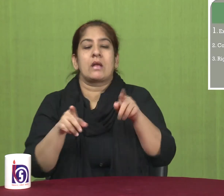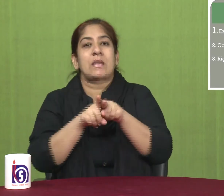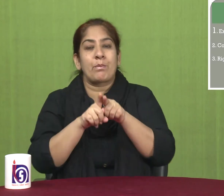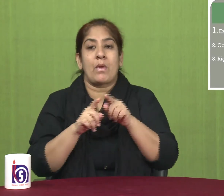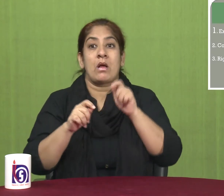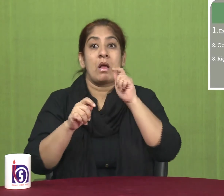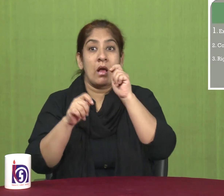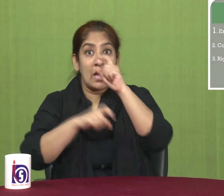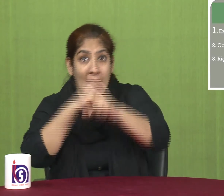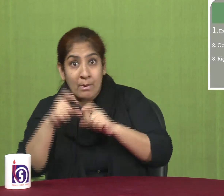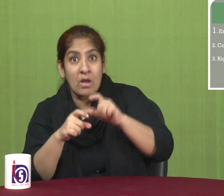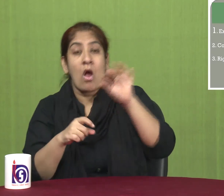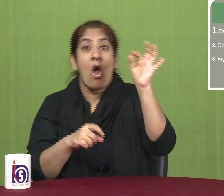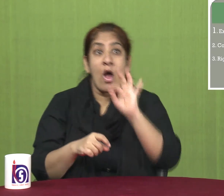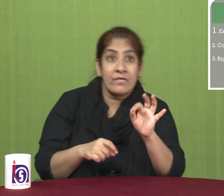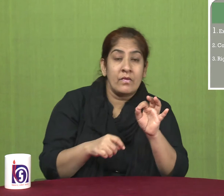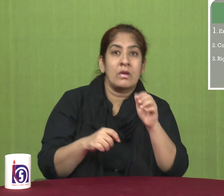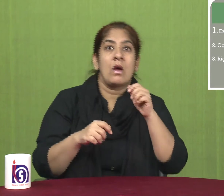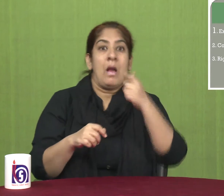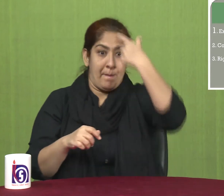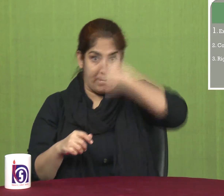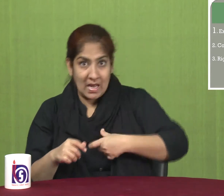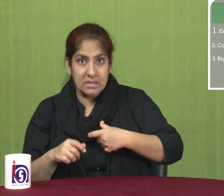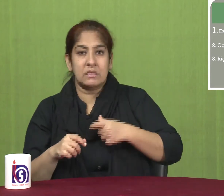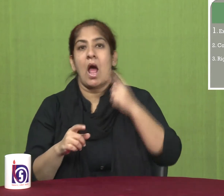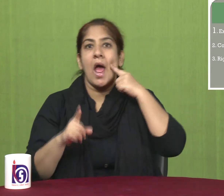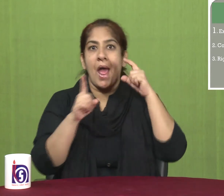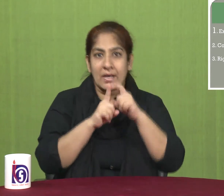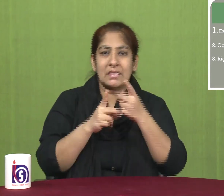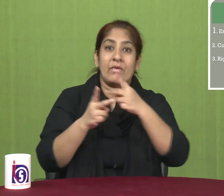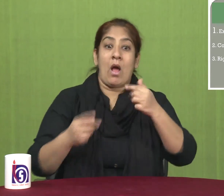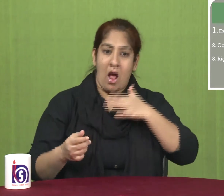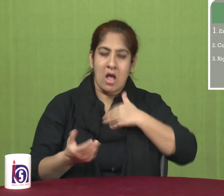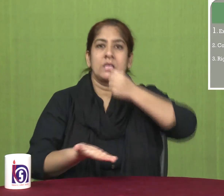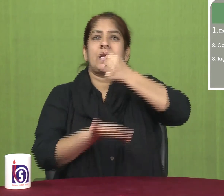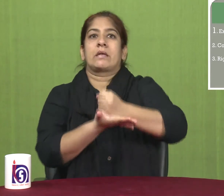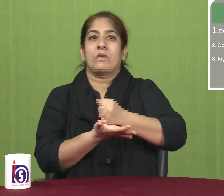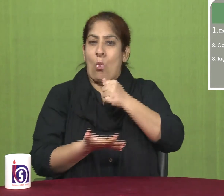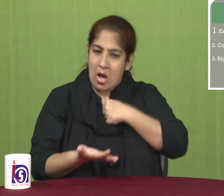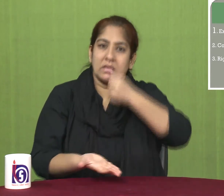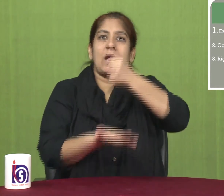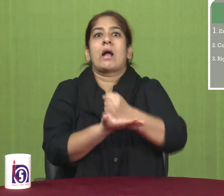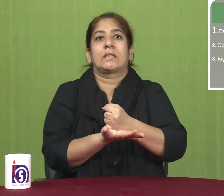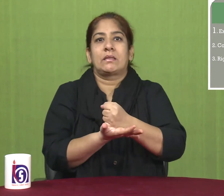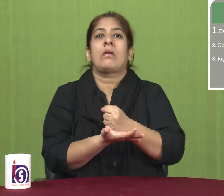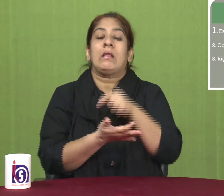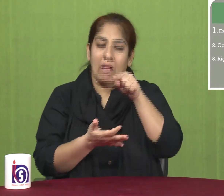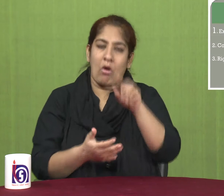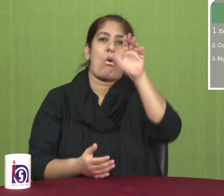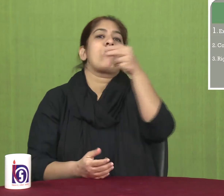it's your right. This is the sign. We call this right. So managing